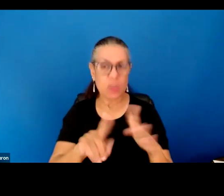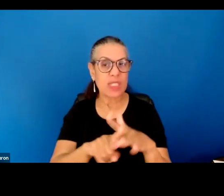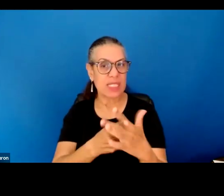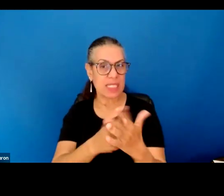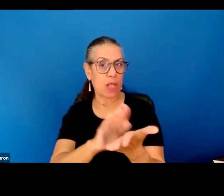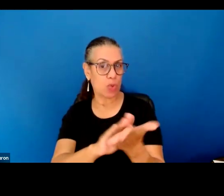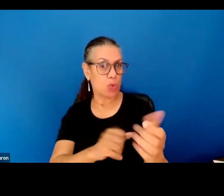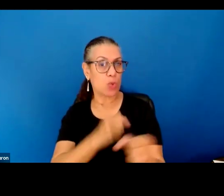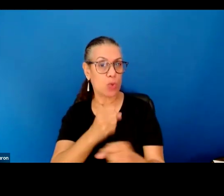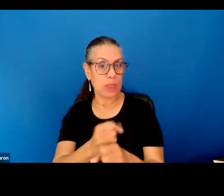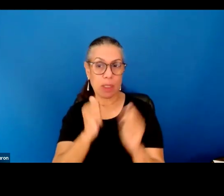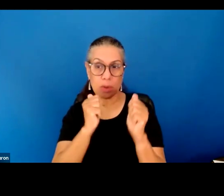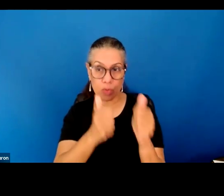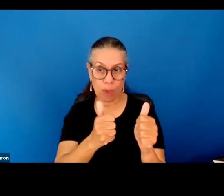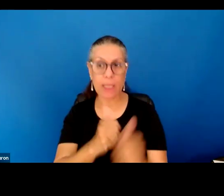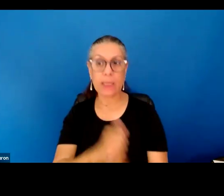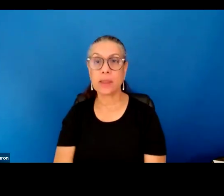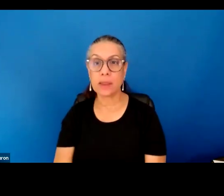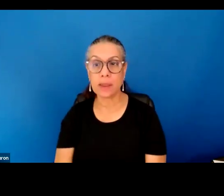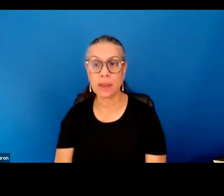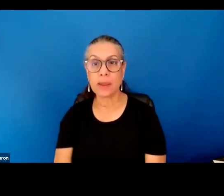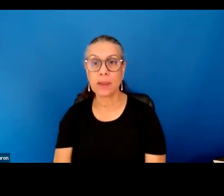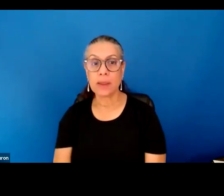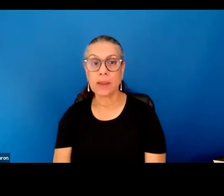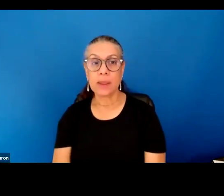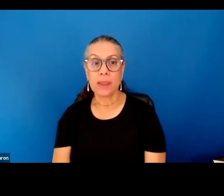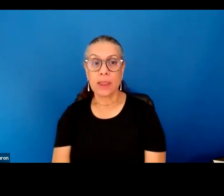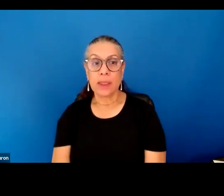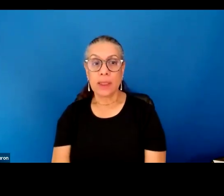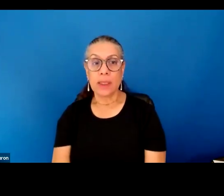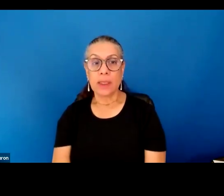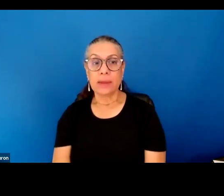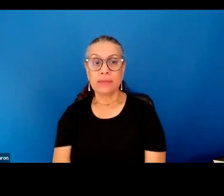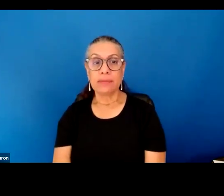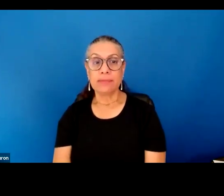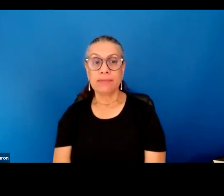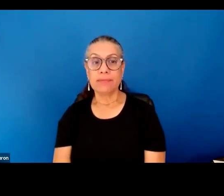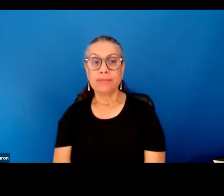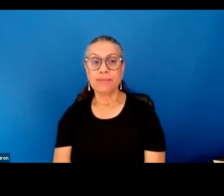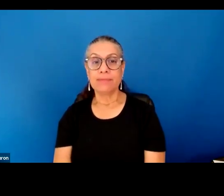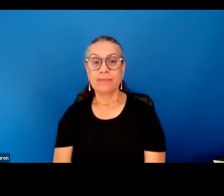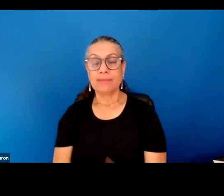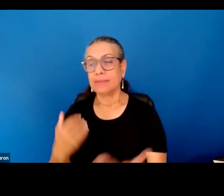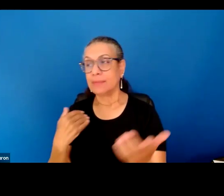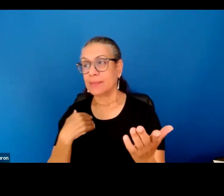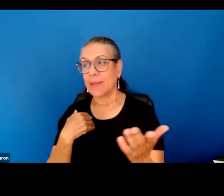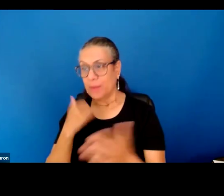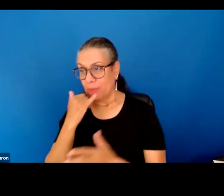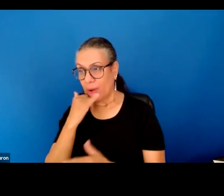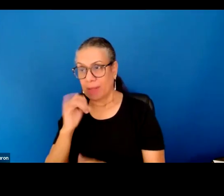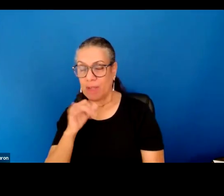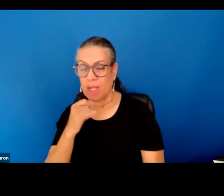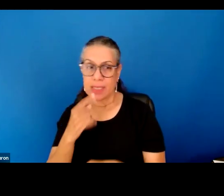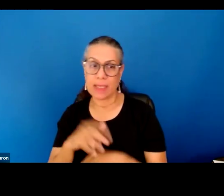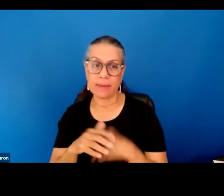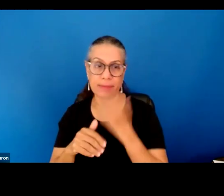year. And you know, still today, just wanted to. I think I'd be remiss if I didn't particularly